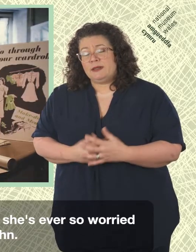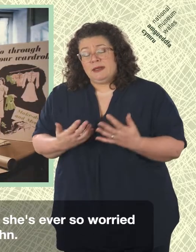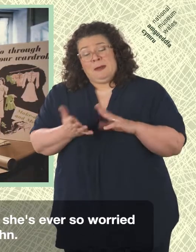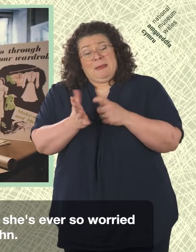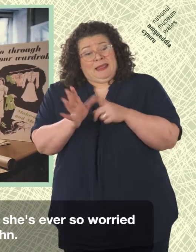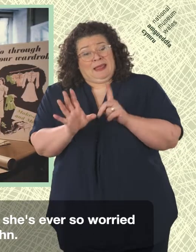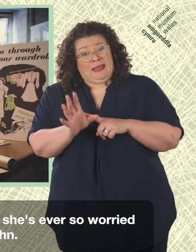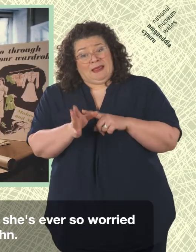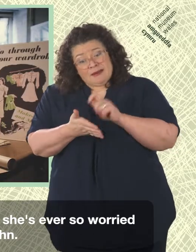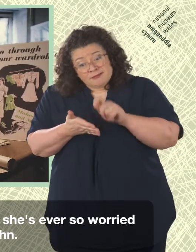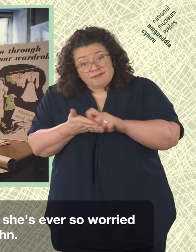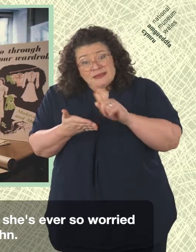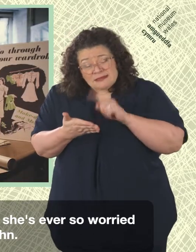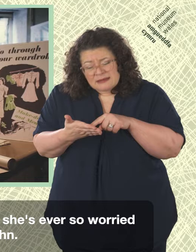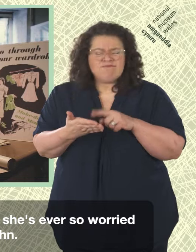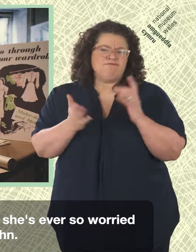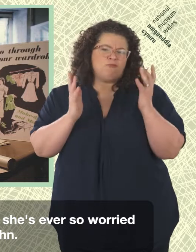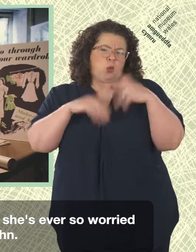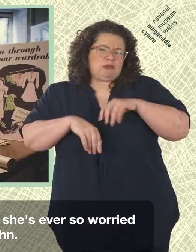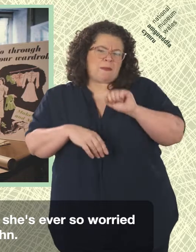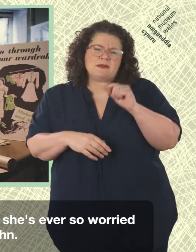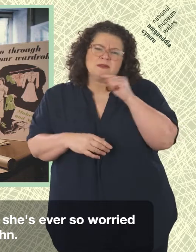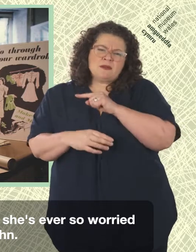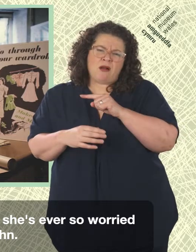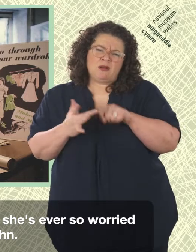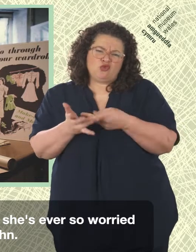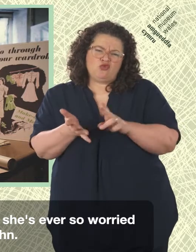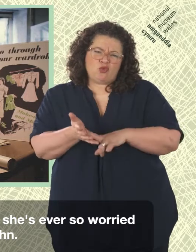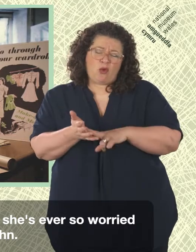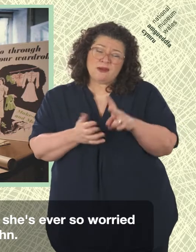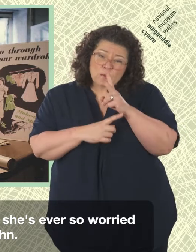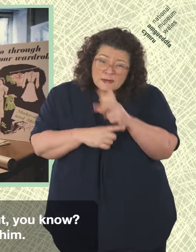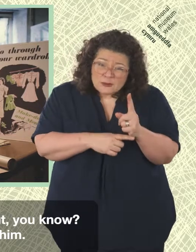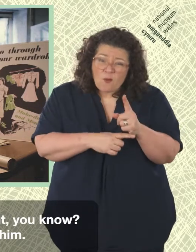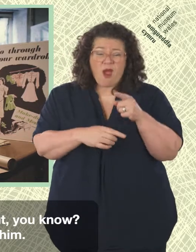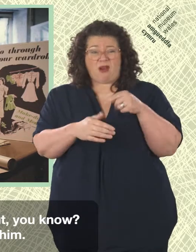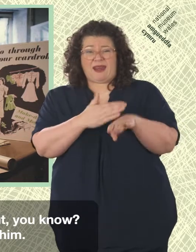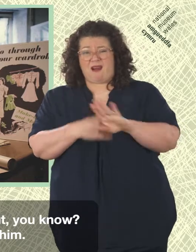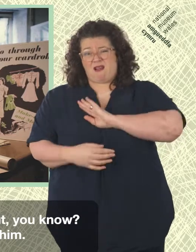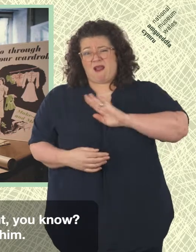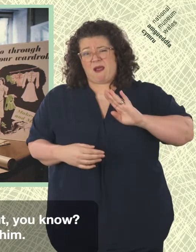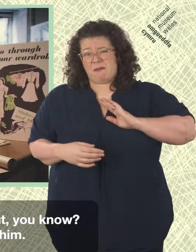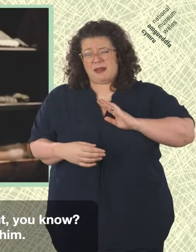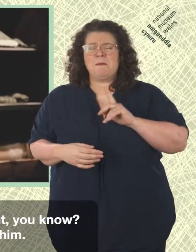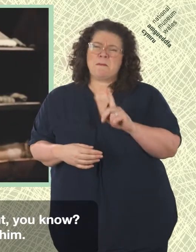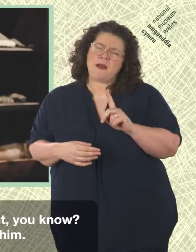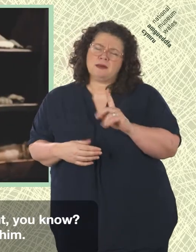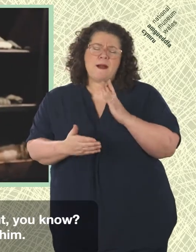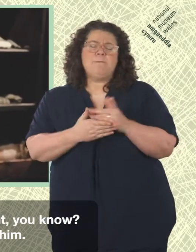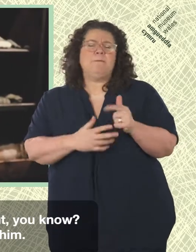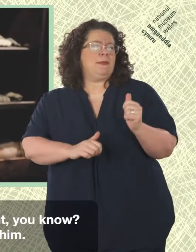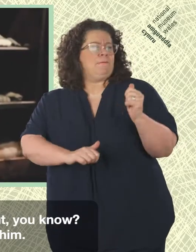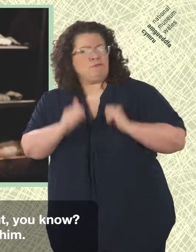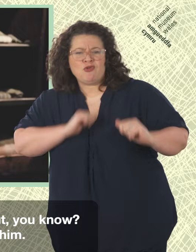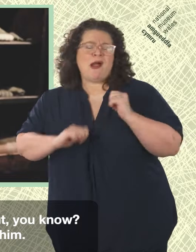Do you know, Mary tells me she's ever so worried about her son, John. He's 21 and in the army. But you